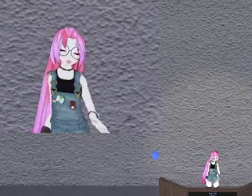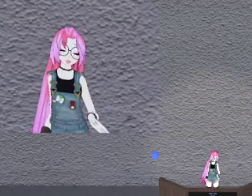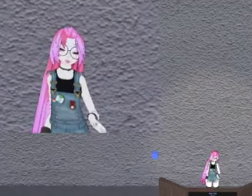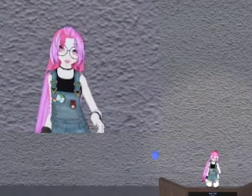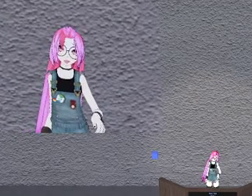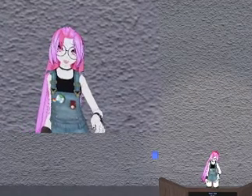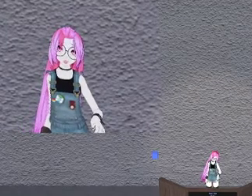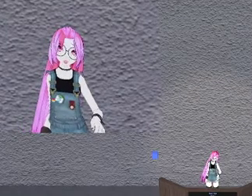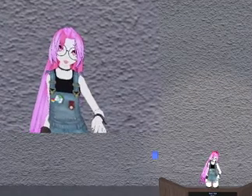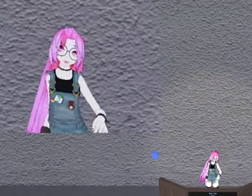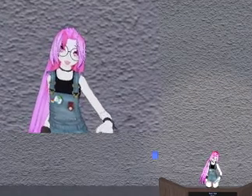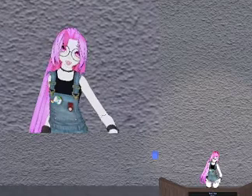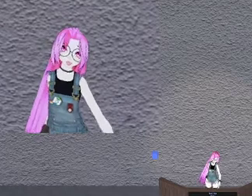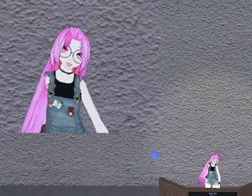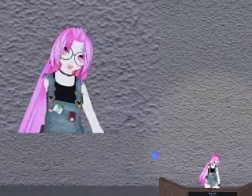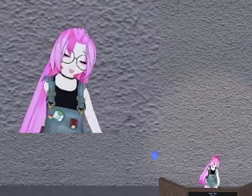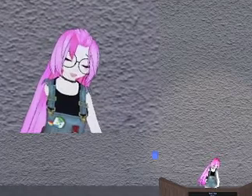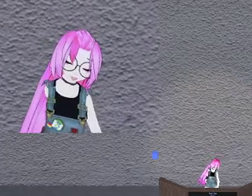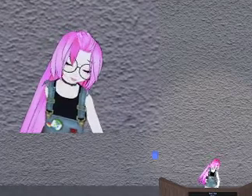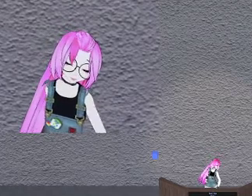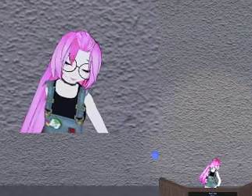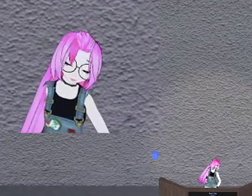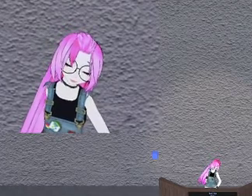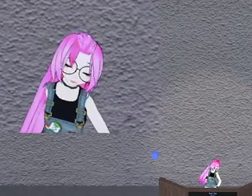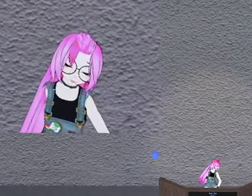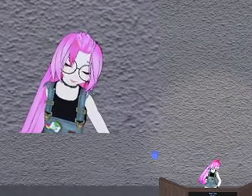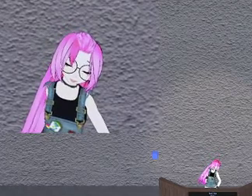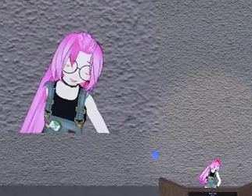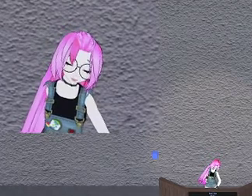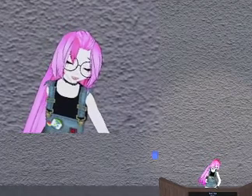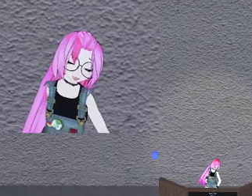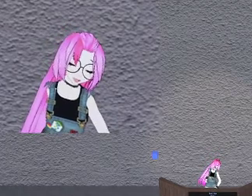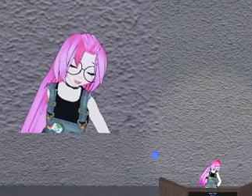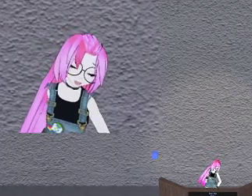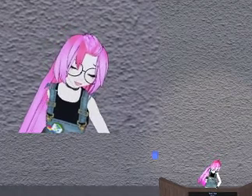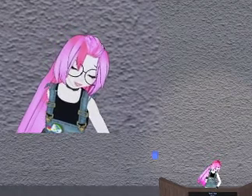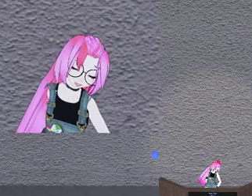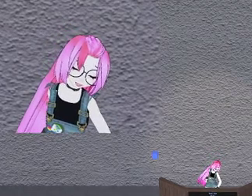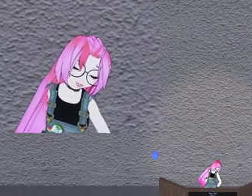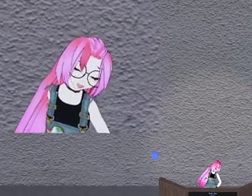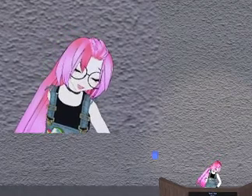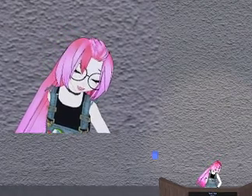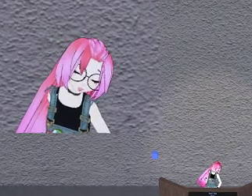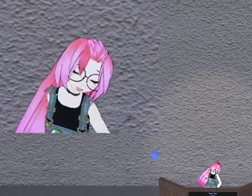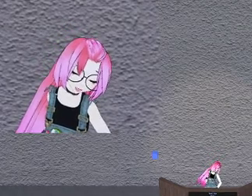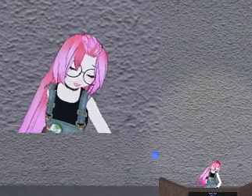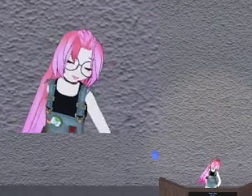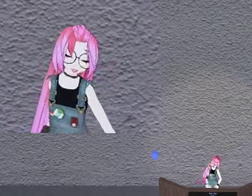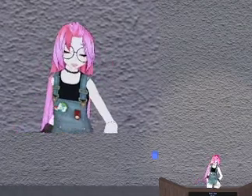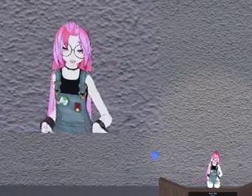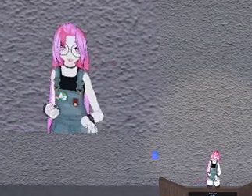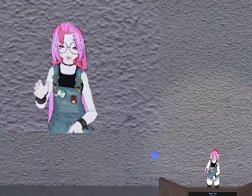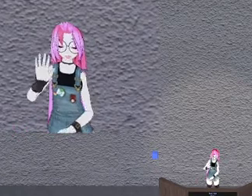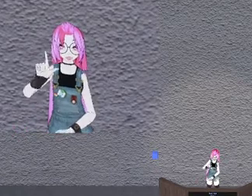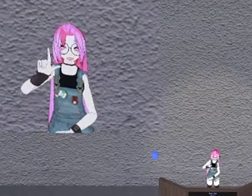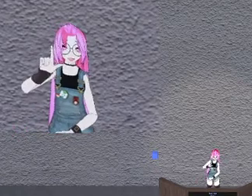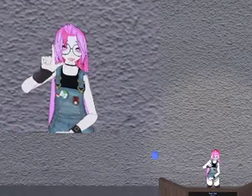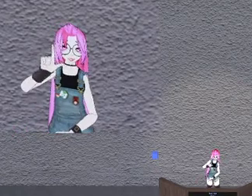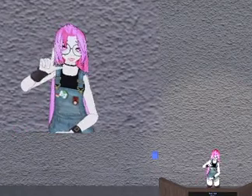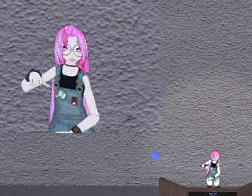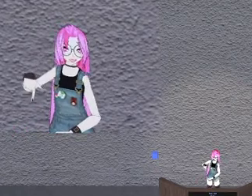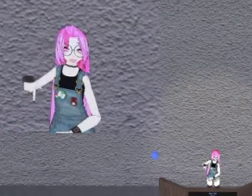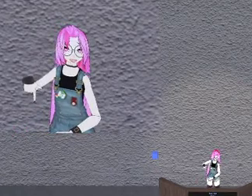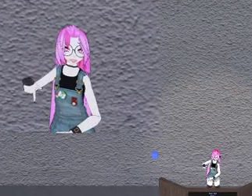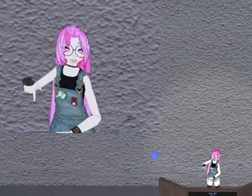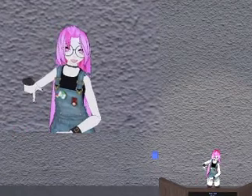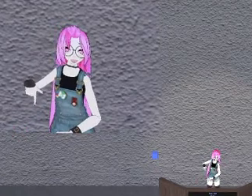Well, it can be. So the way that face expression, right? It's a different face expression, but there's also an initialized version of